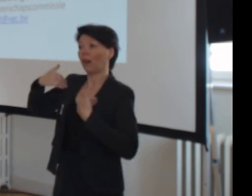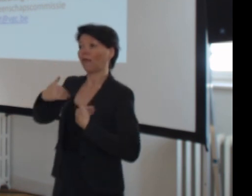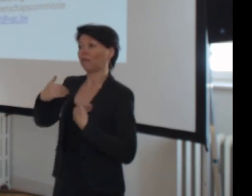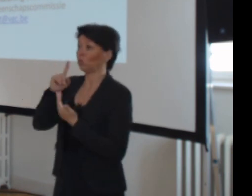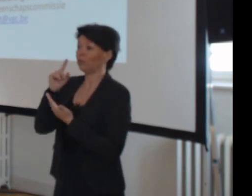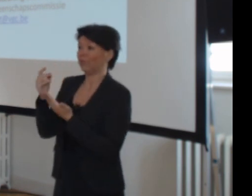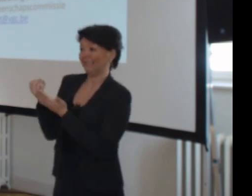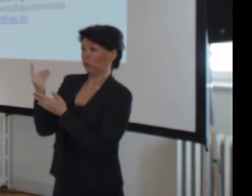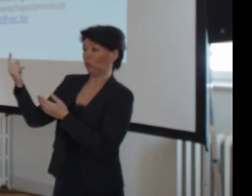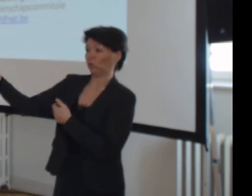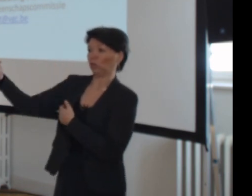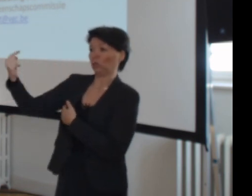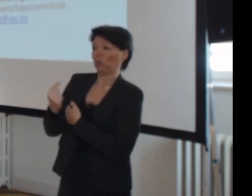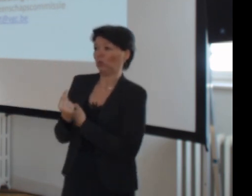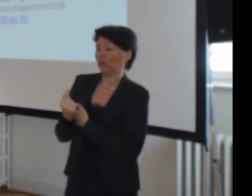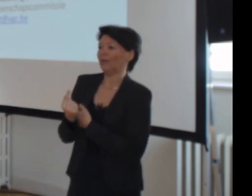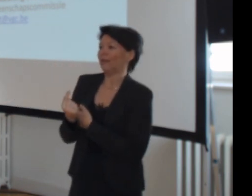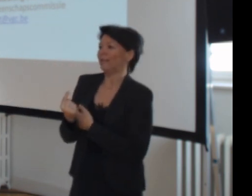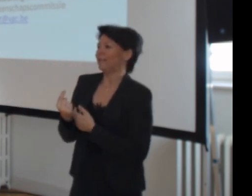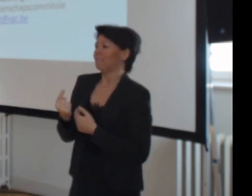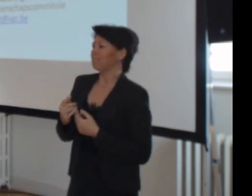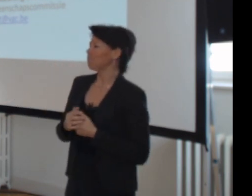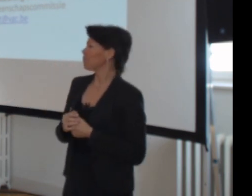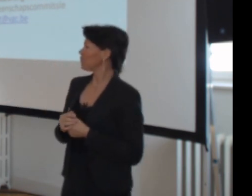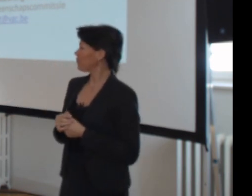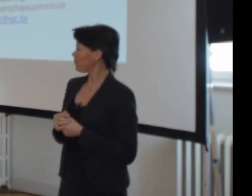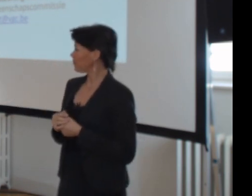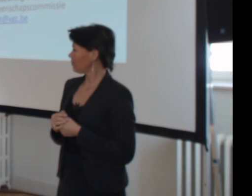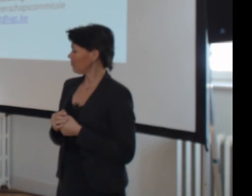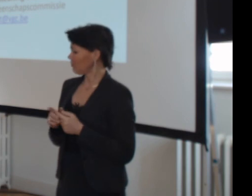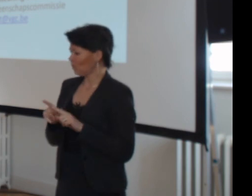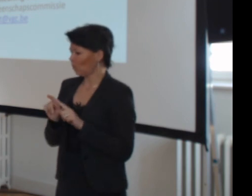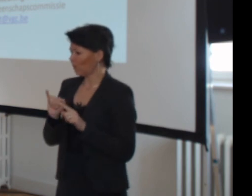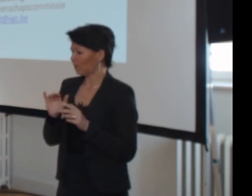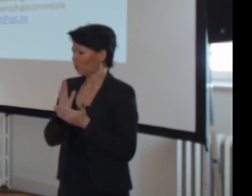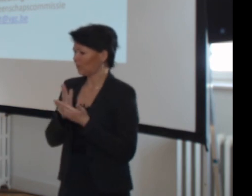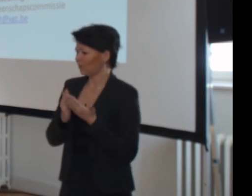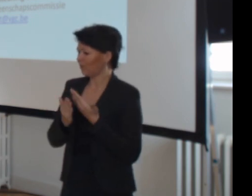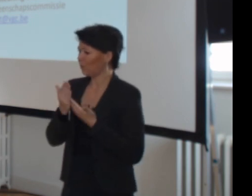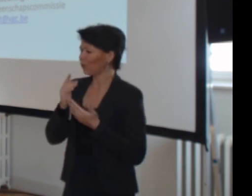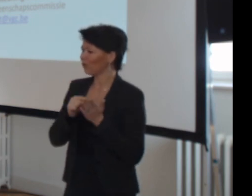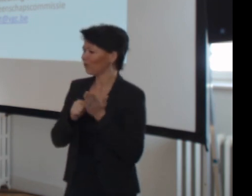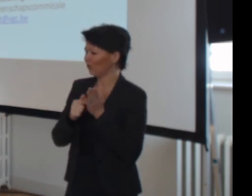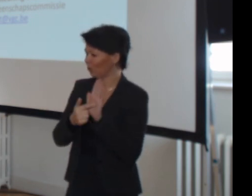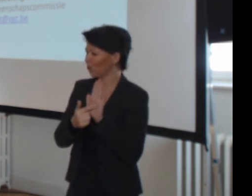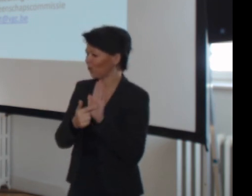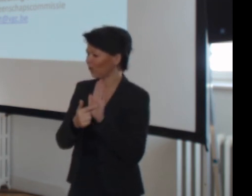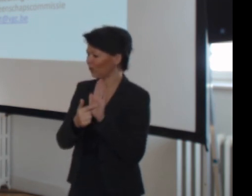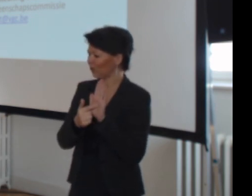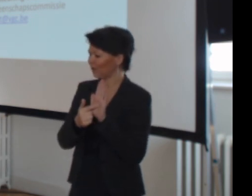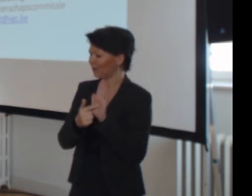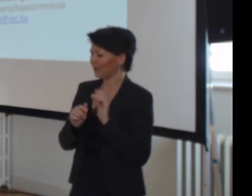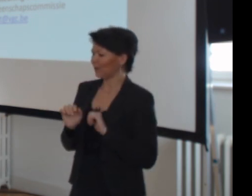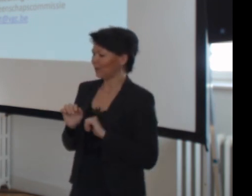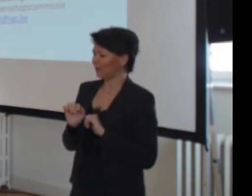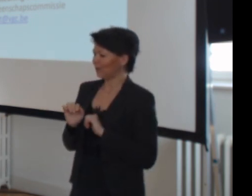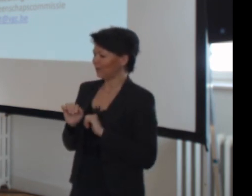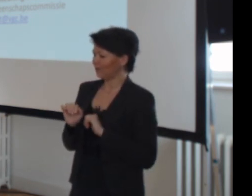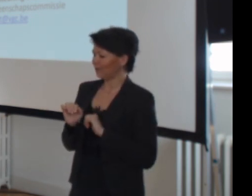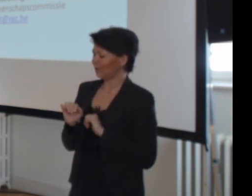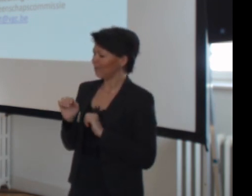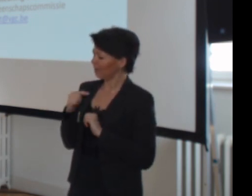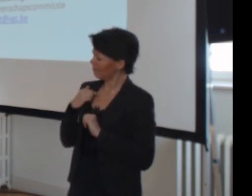the email of the teacher I showed you this morning. Then I was wondering, what is your opinion?